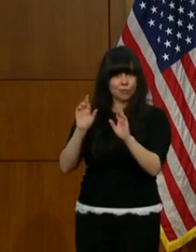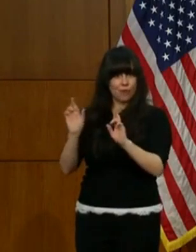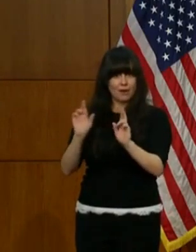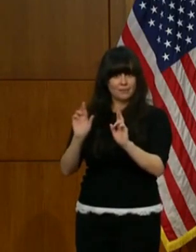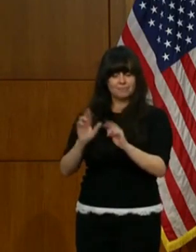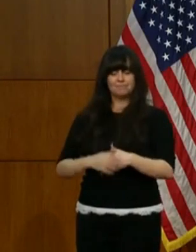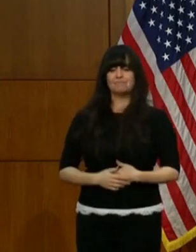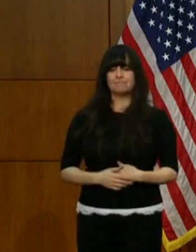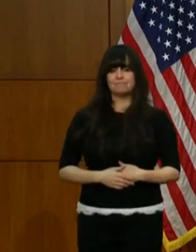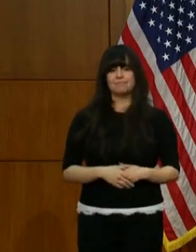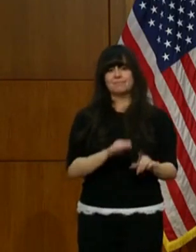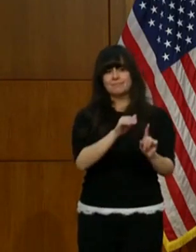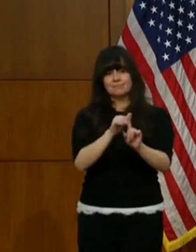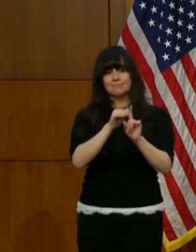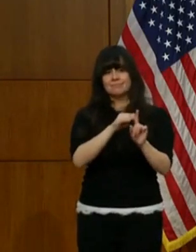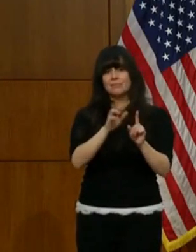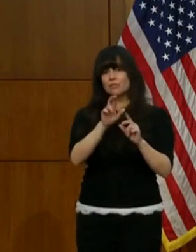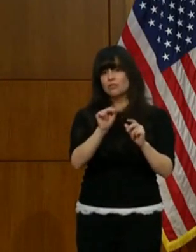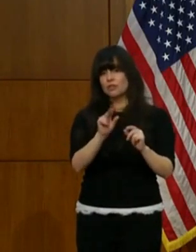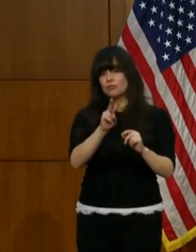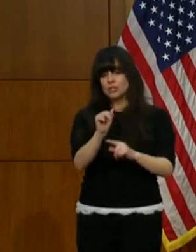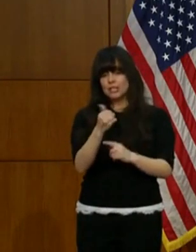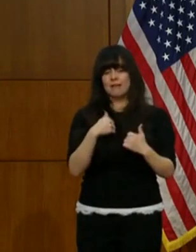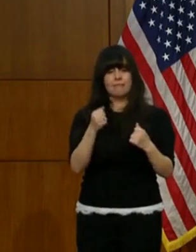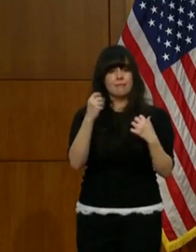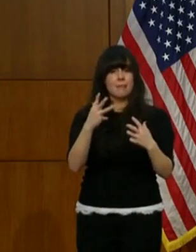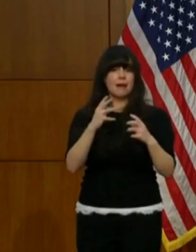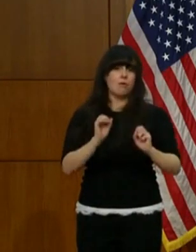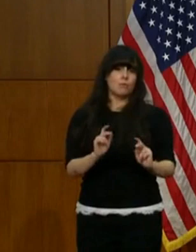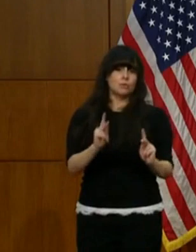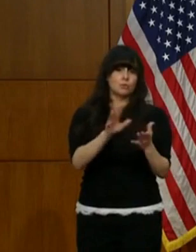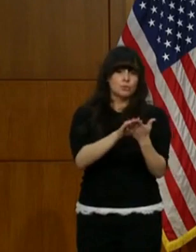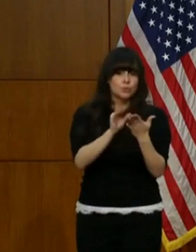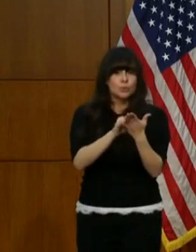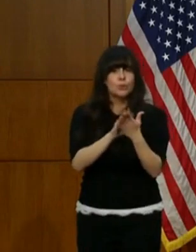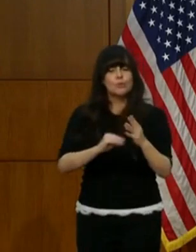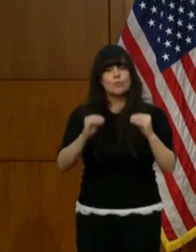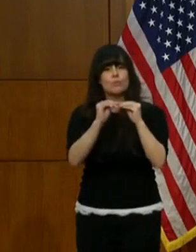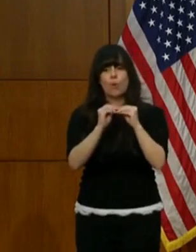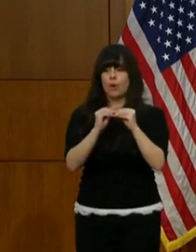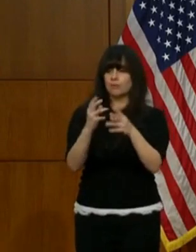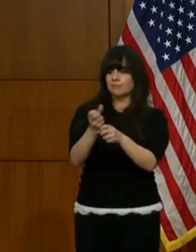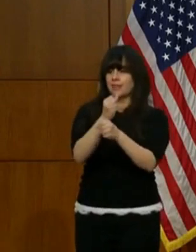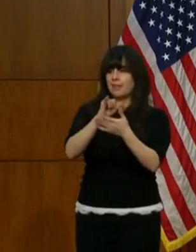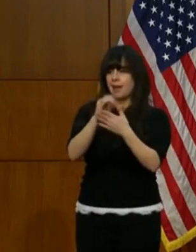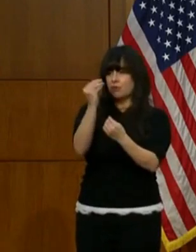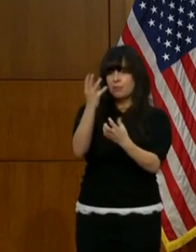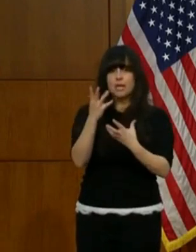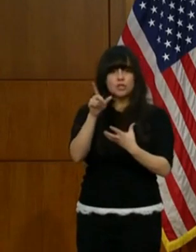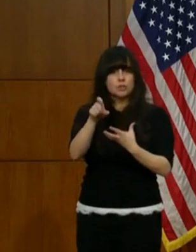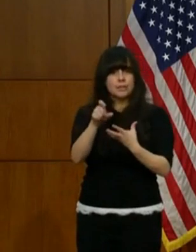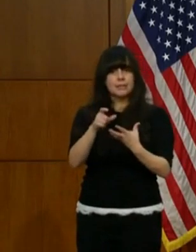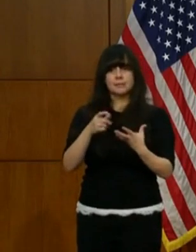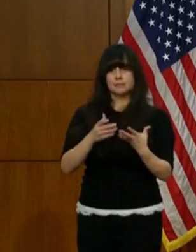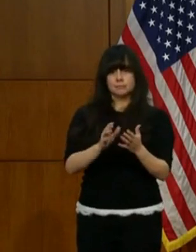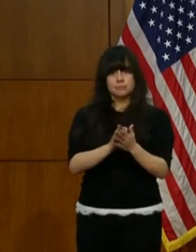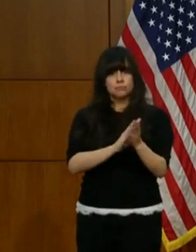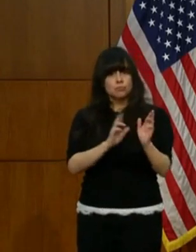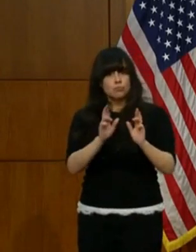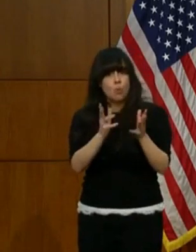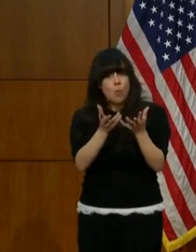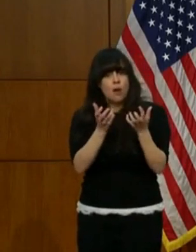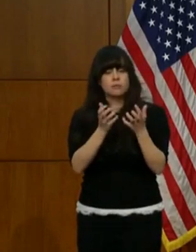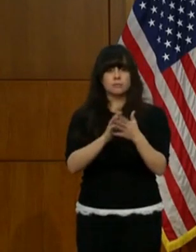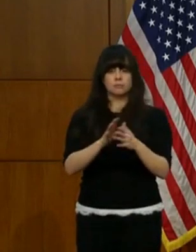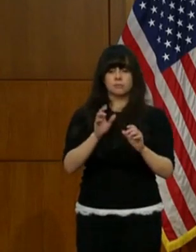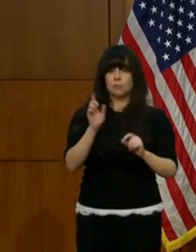of opportunities for you to learn more and get the information that you need and that you deserve. You can find it at